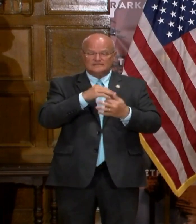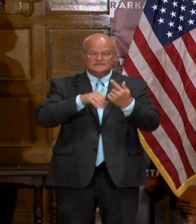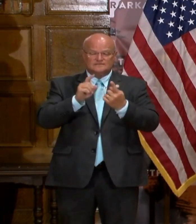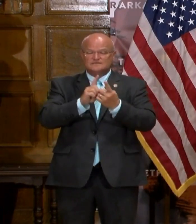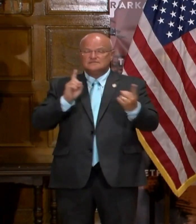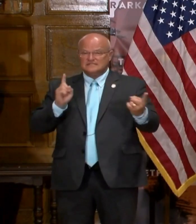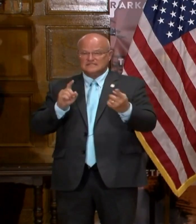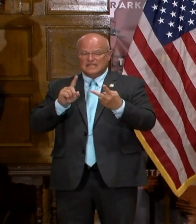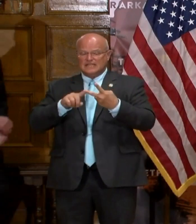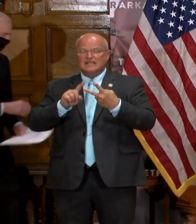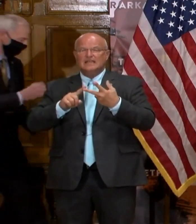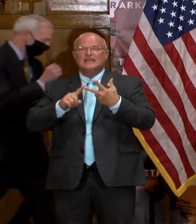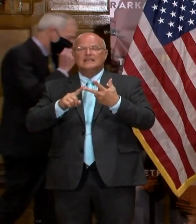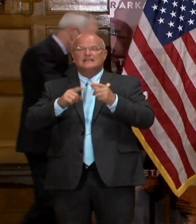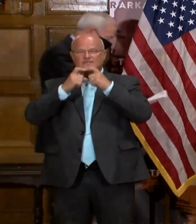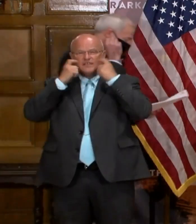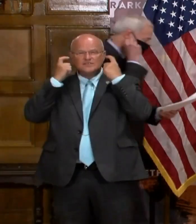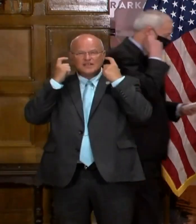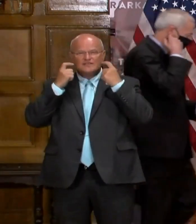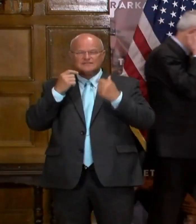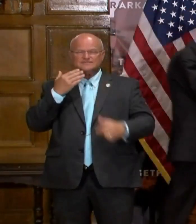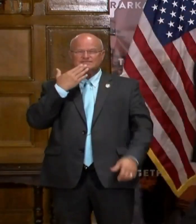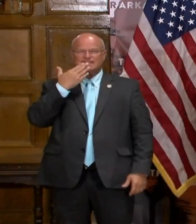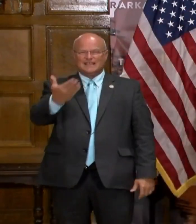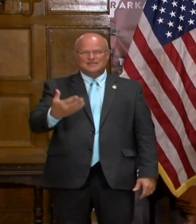covering. Thank you.